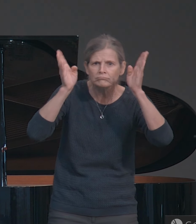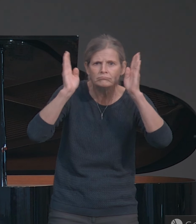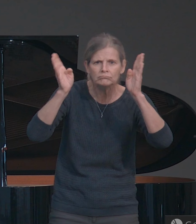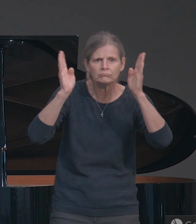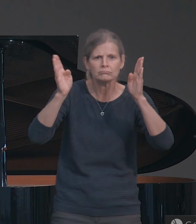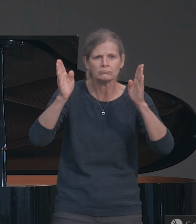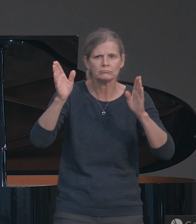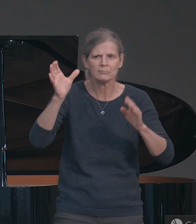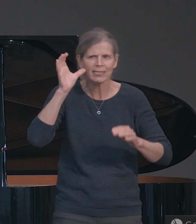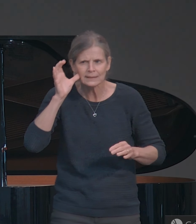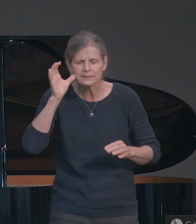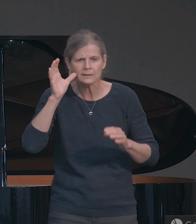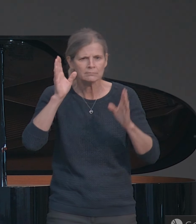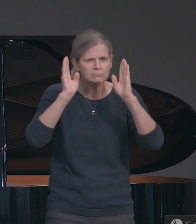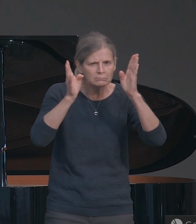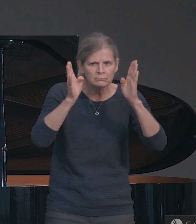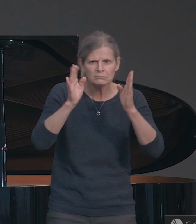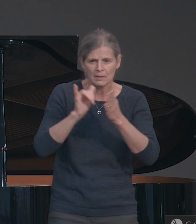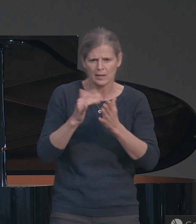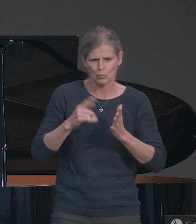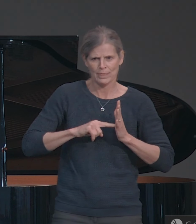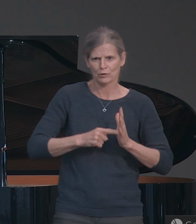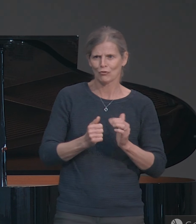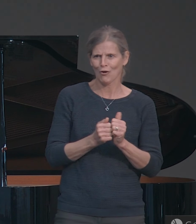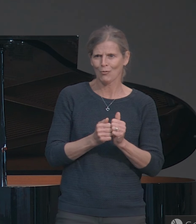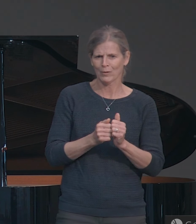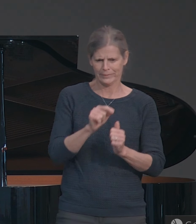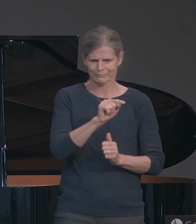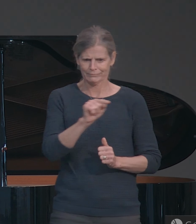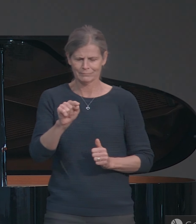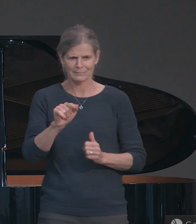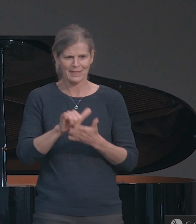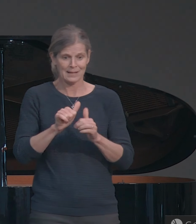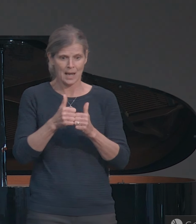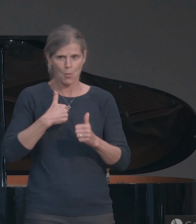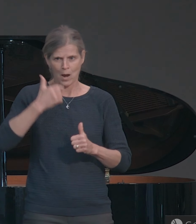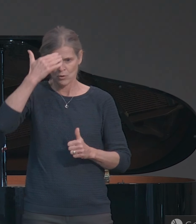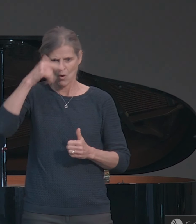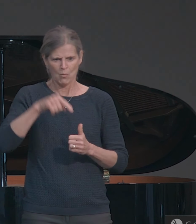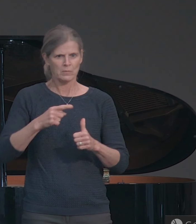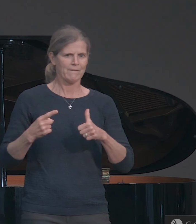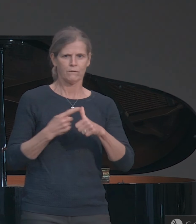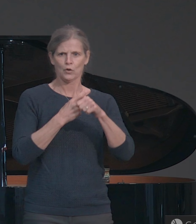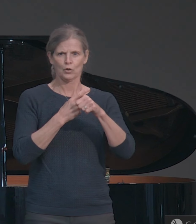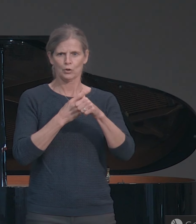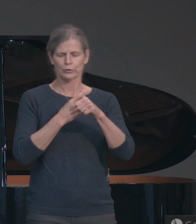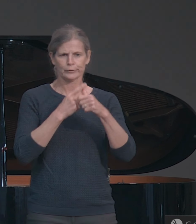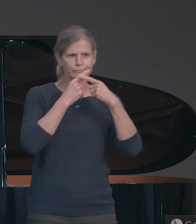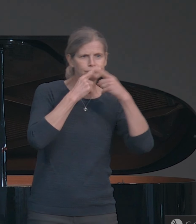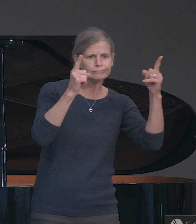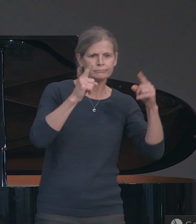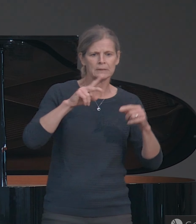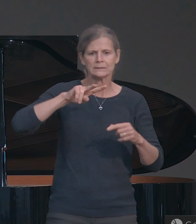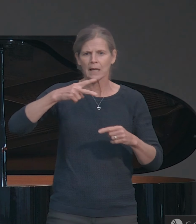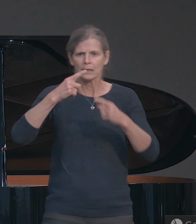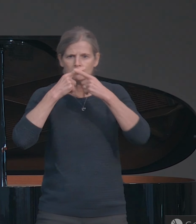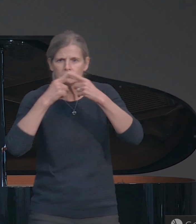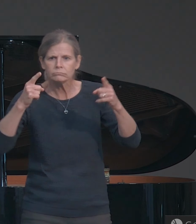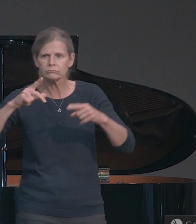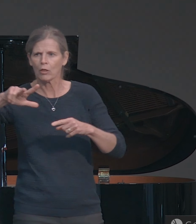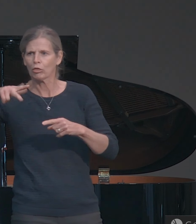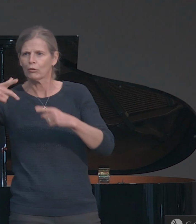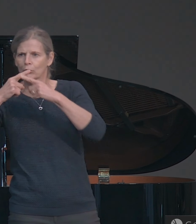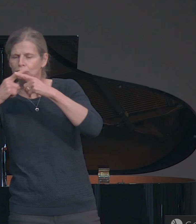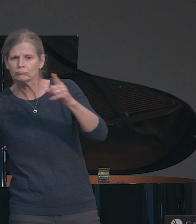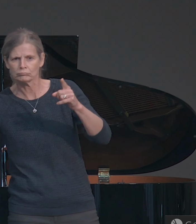listen. That's what they begin with. And so that's how we know this is the first oracle of Micah, the second oracle of Micah, and